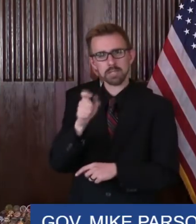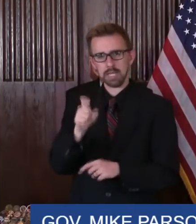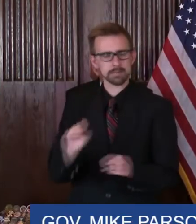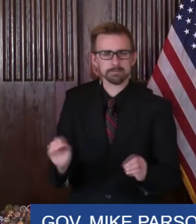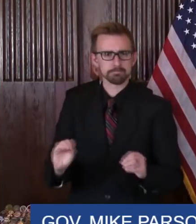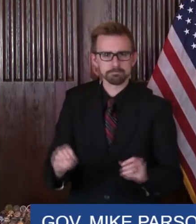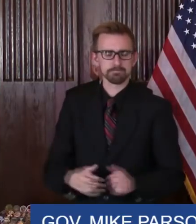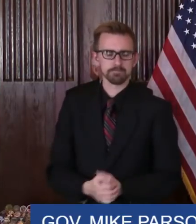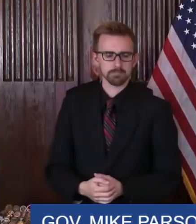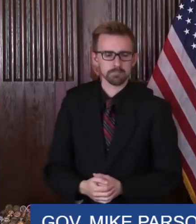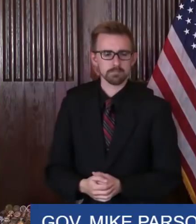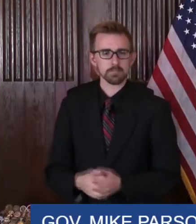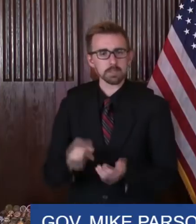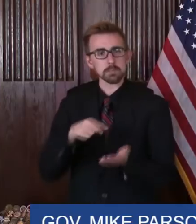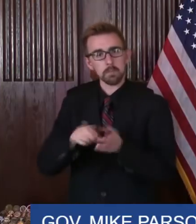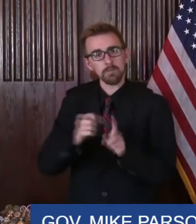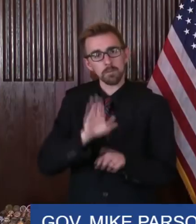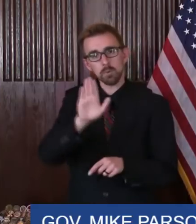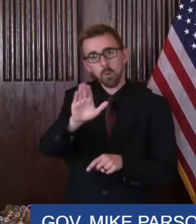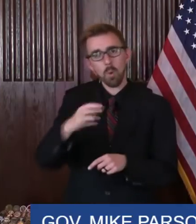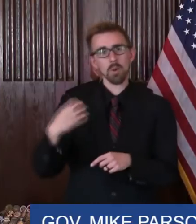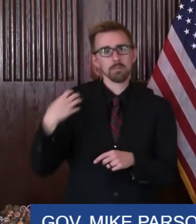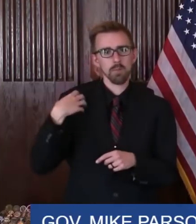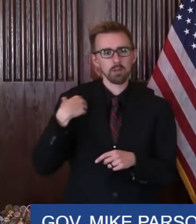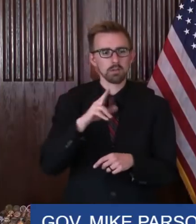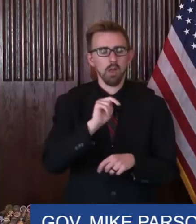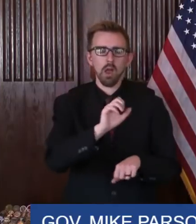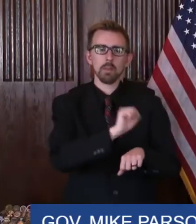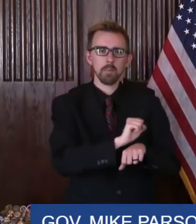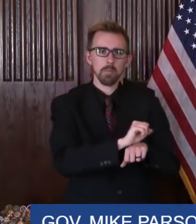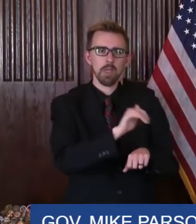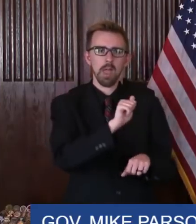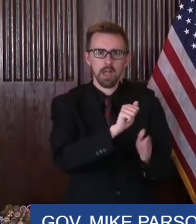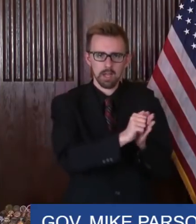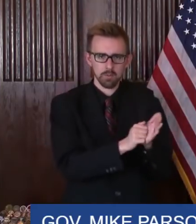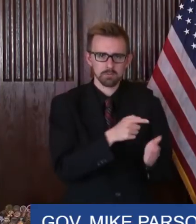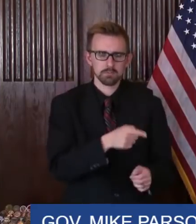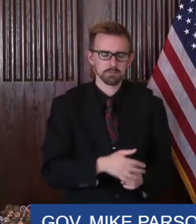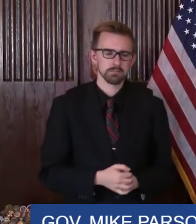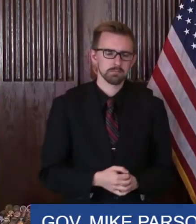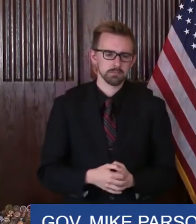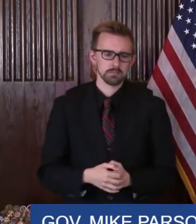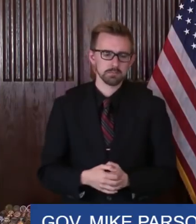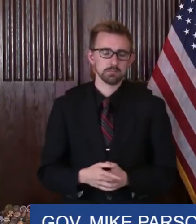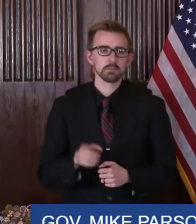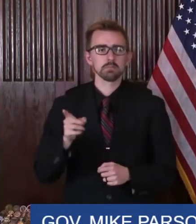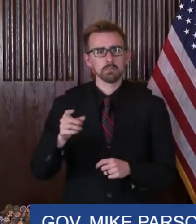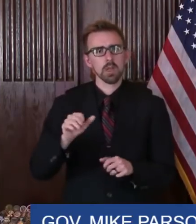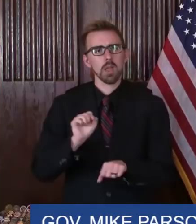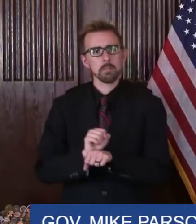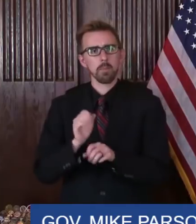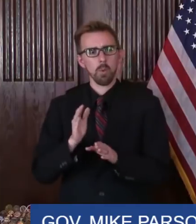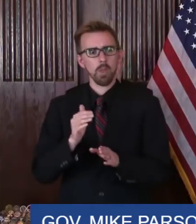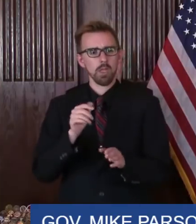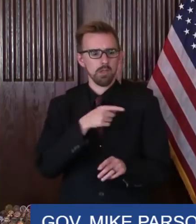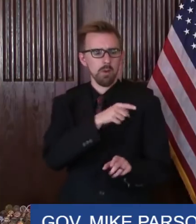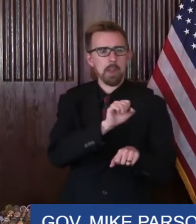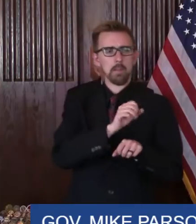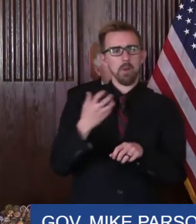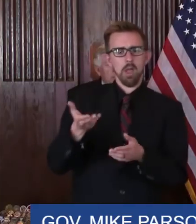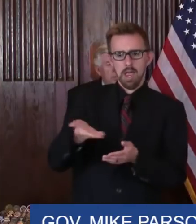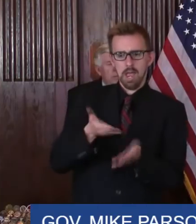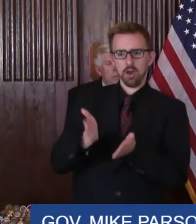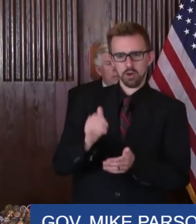It is strictly paid out of your employer's unemployment account. Because of this, employers have the right to protest an employee's unemployment